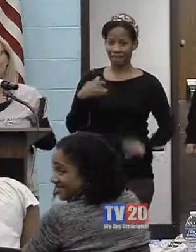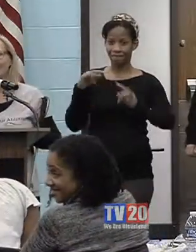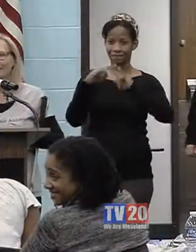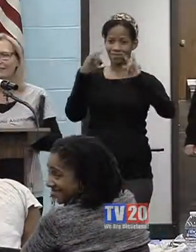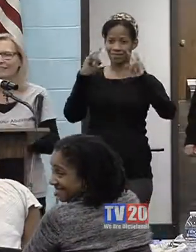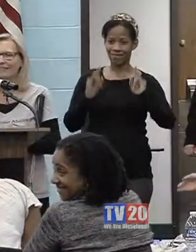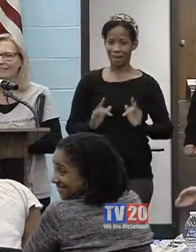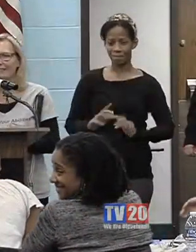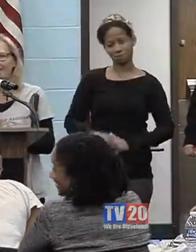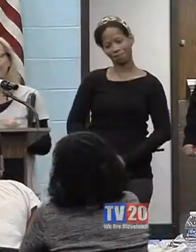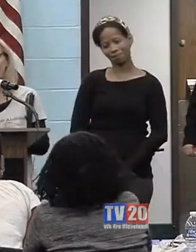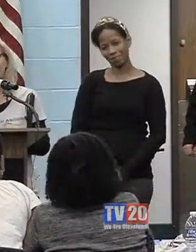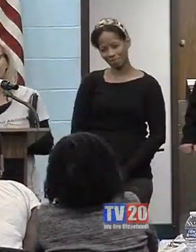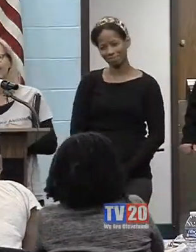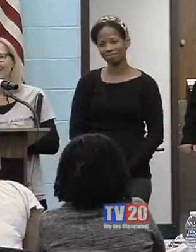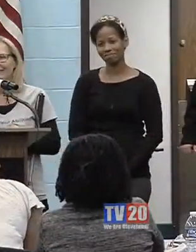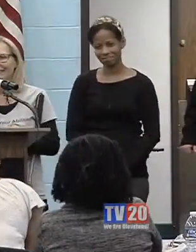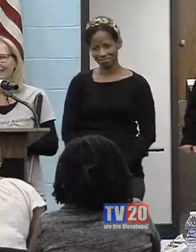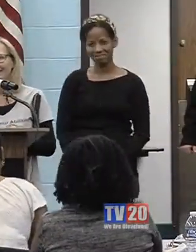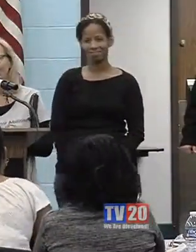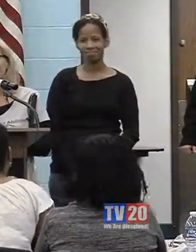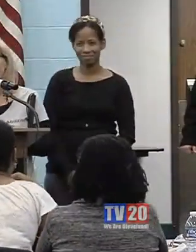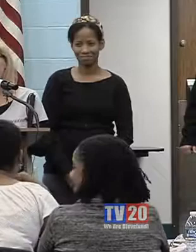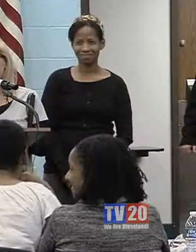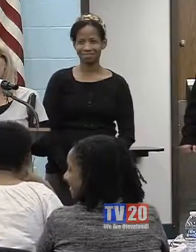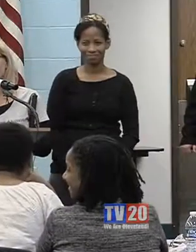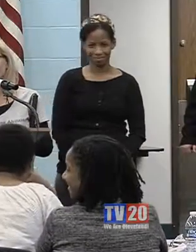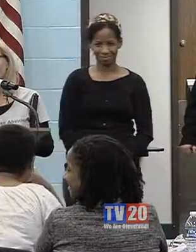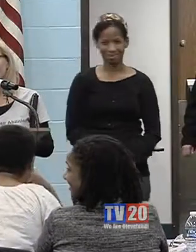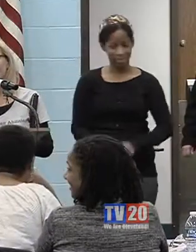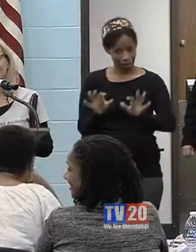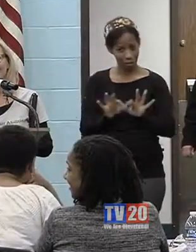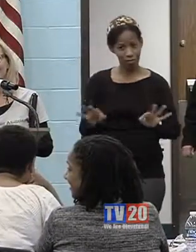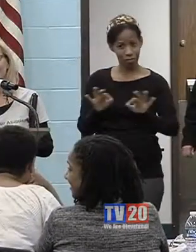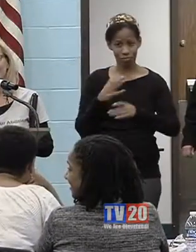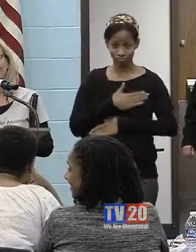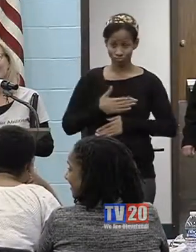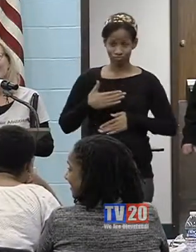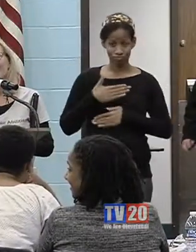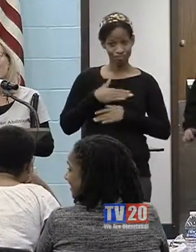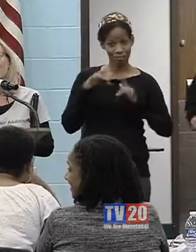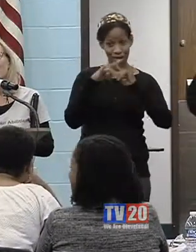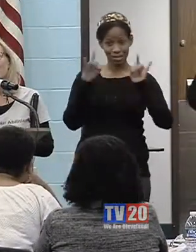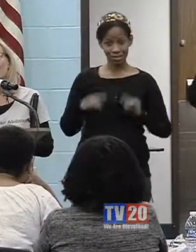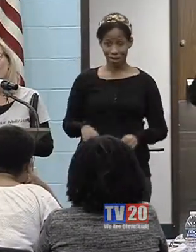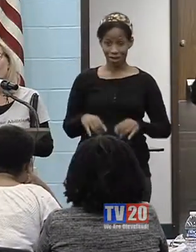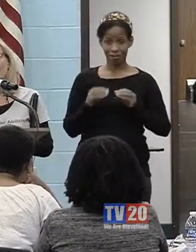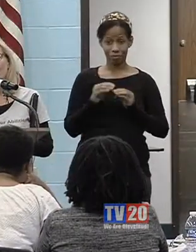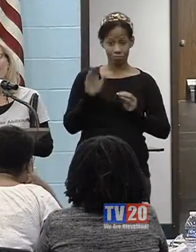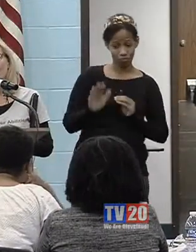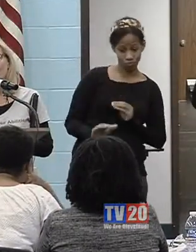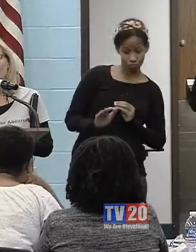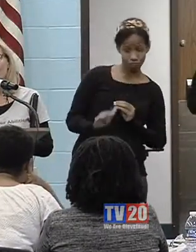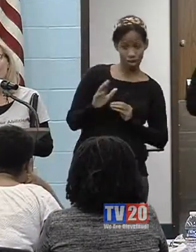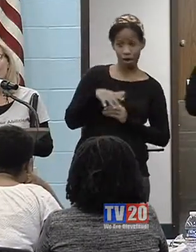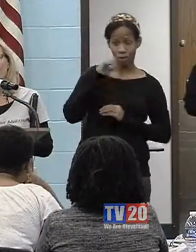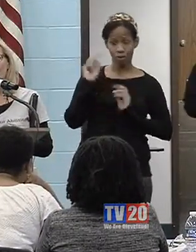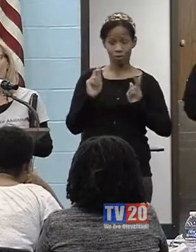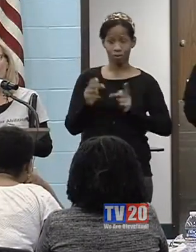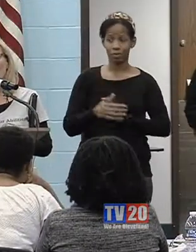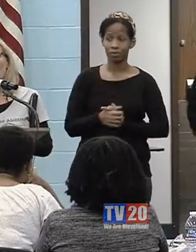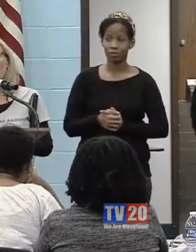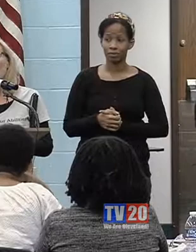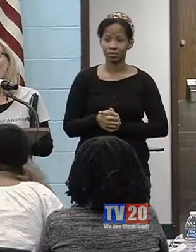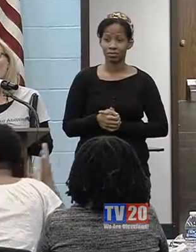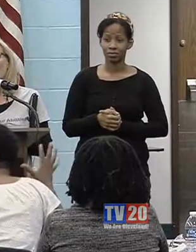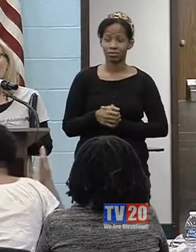I'm surprised they always would get our camp. Yeah. So, I'm gonna let Alicia talk